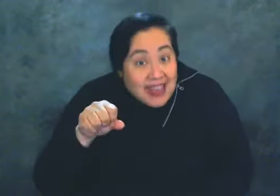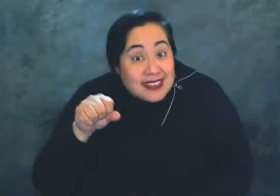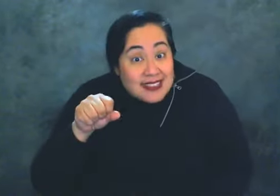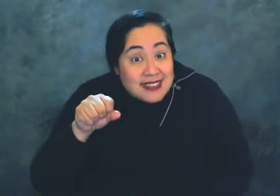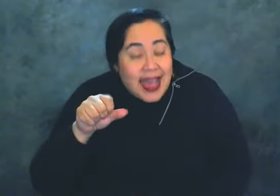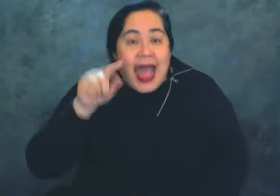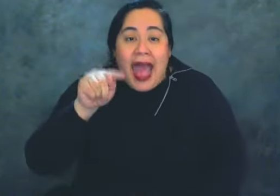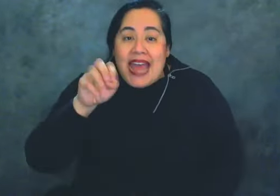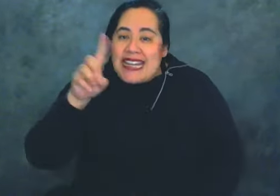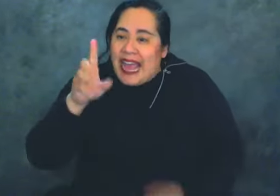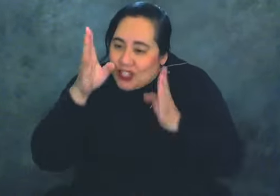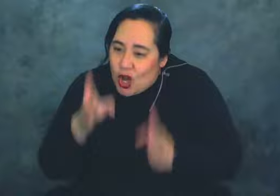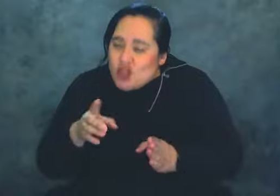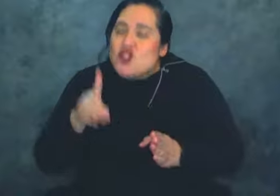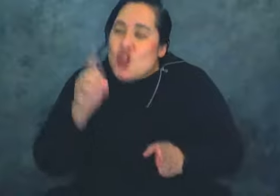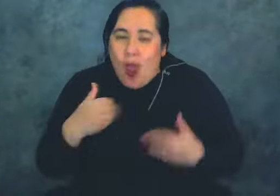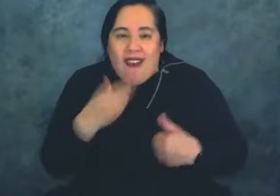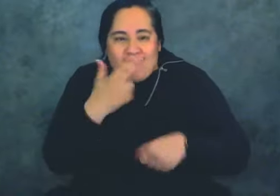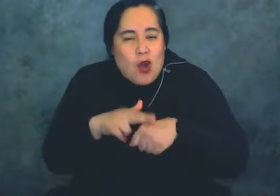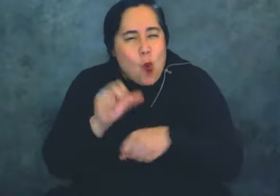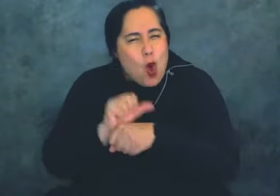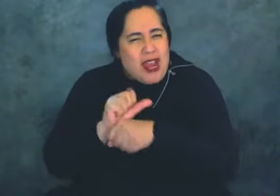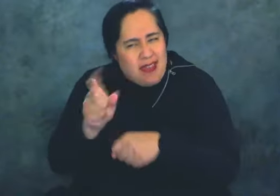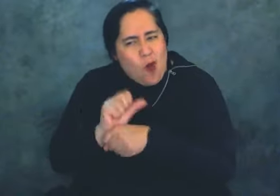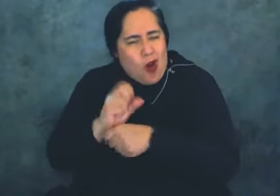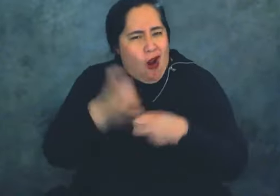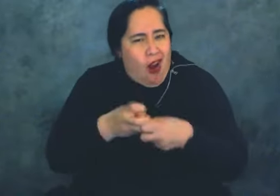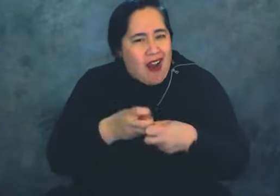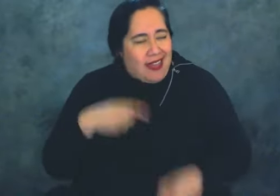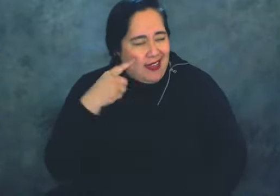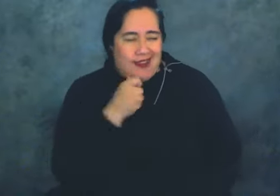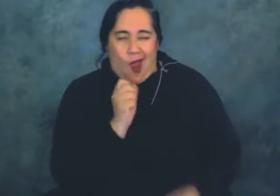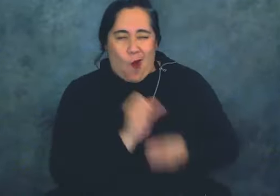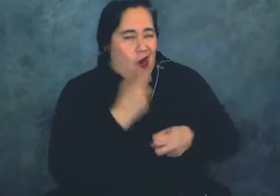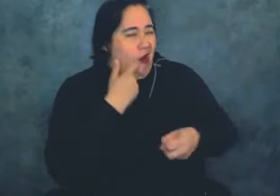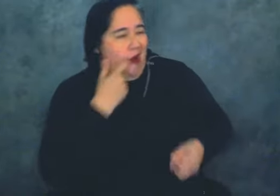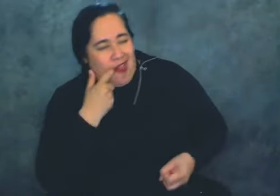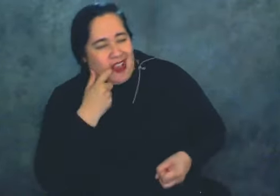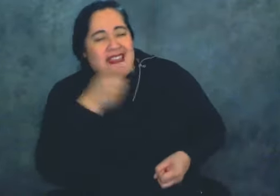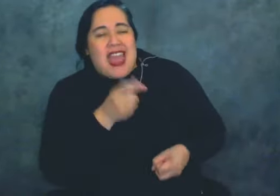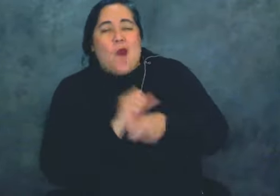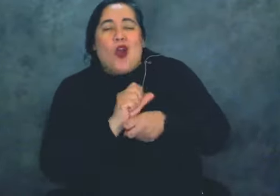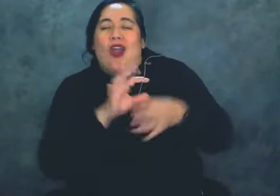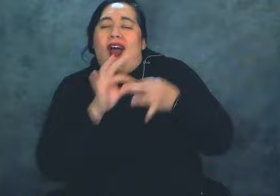TEDsters do have fun working, and they work hard. I figure they're not workaholics, they're workaholics.